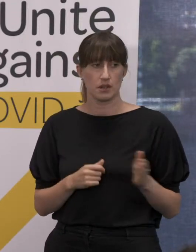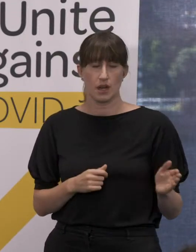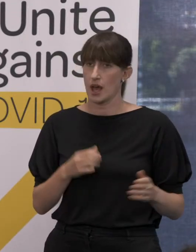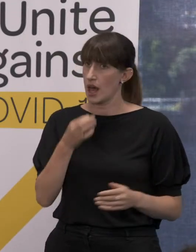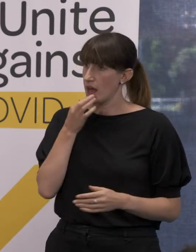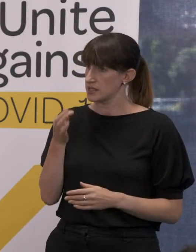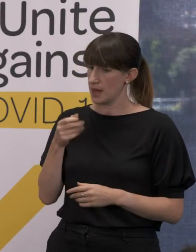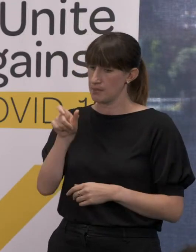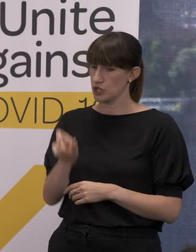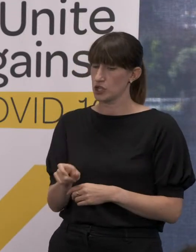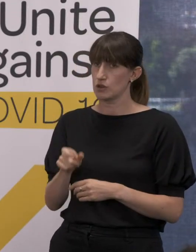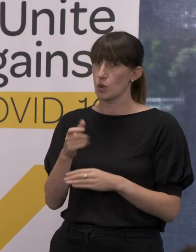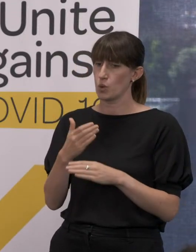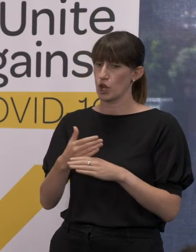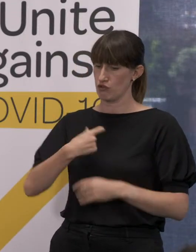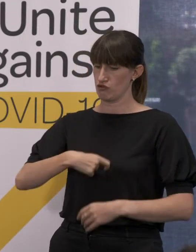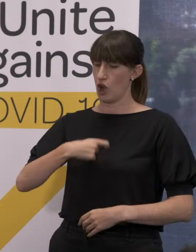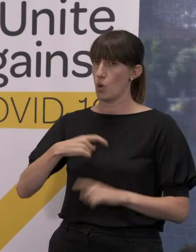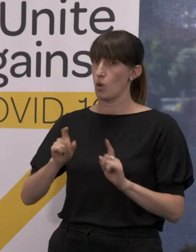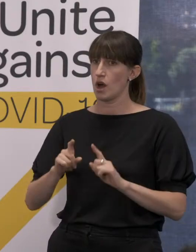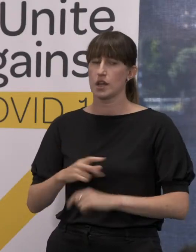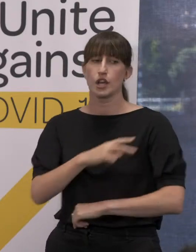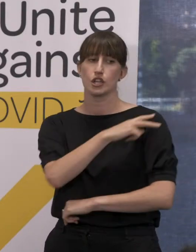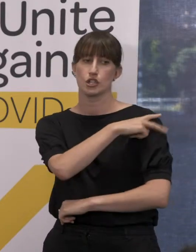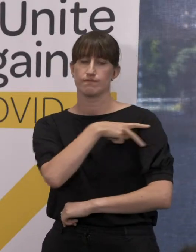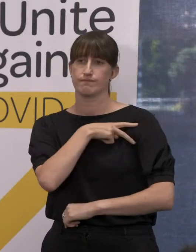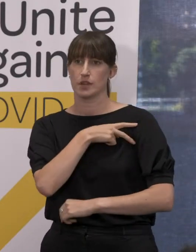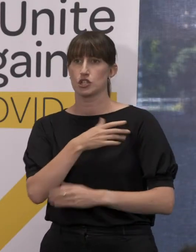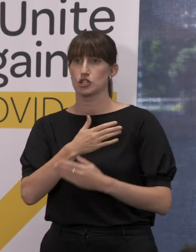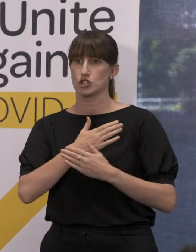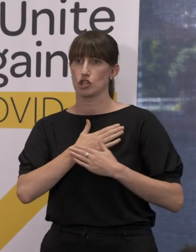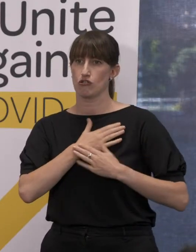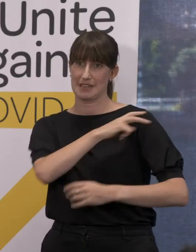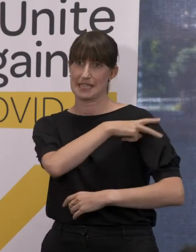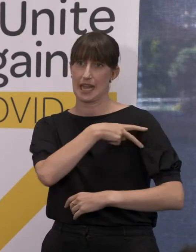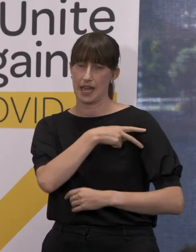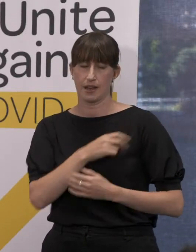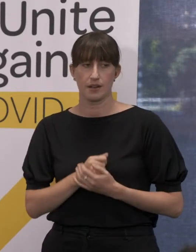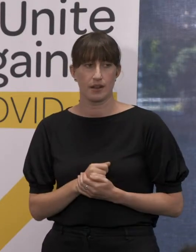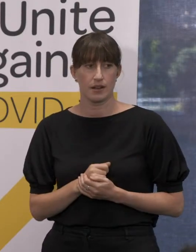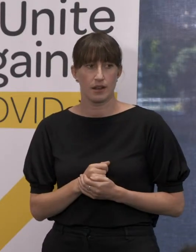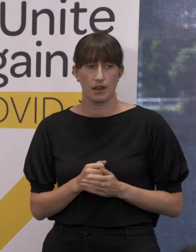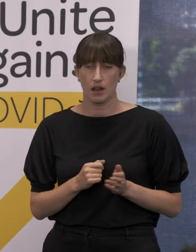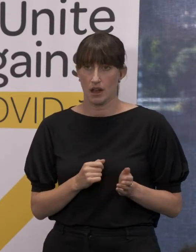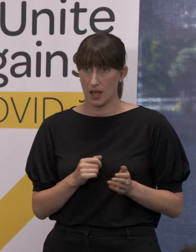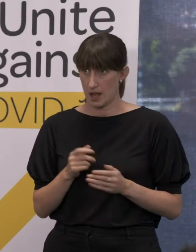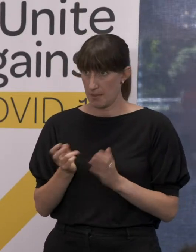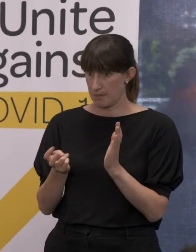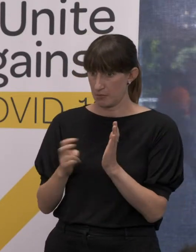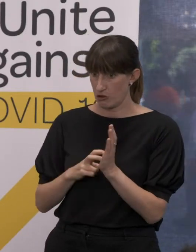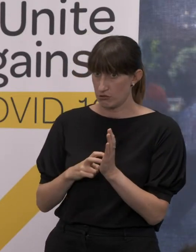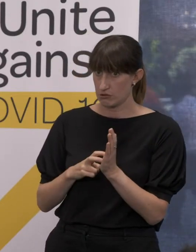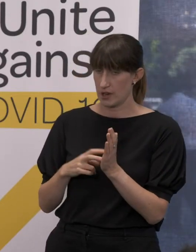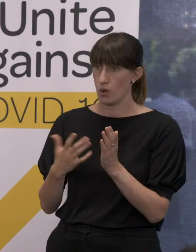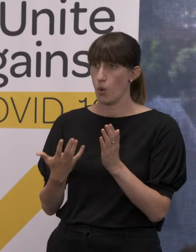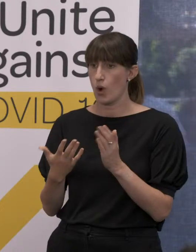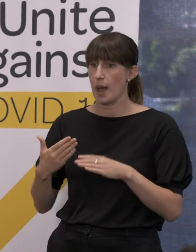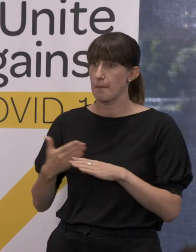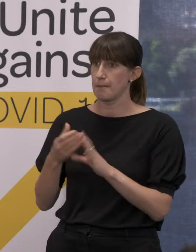yes. And is he government employed or contracted? I don't know that for certain. And how long has he worked